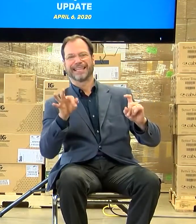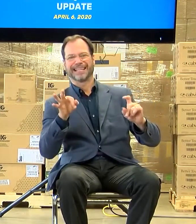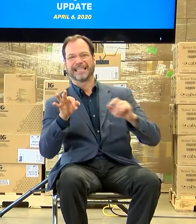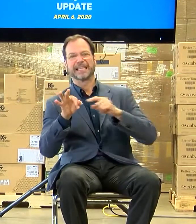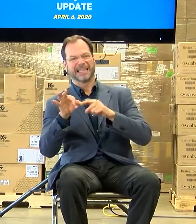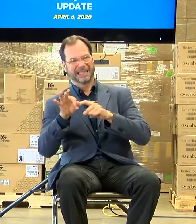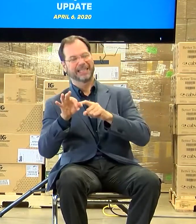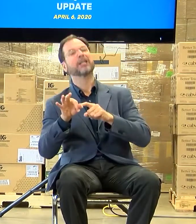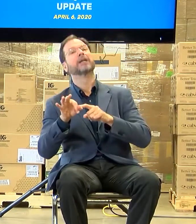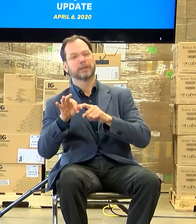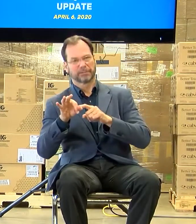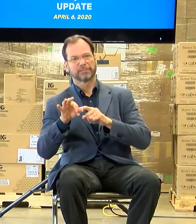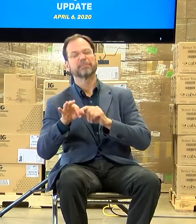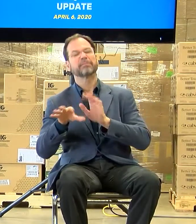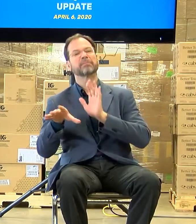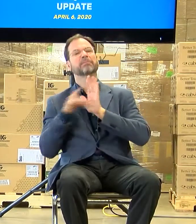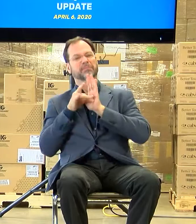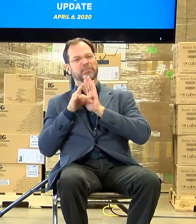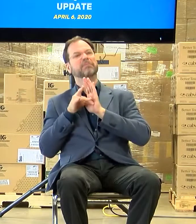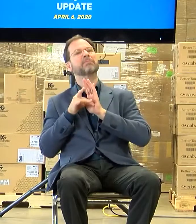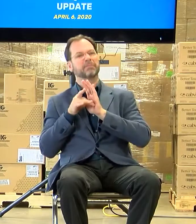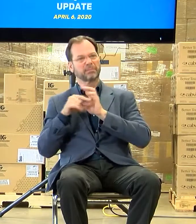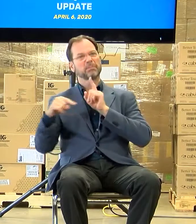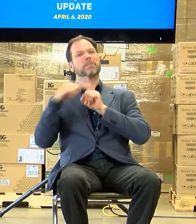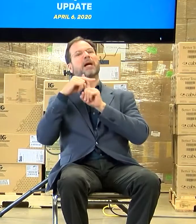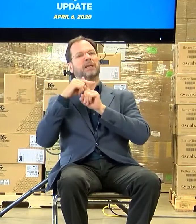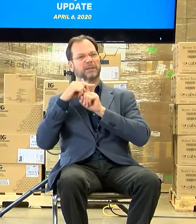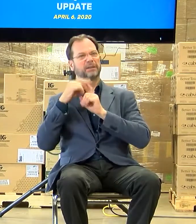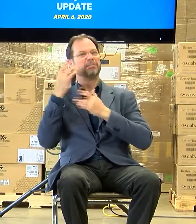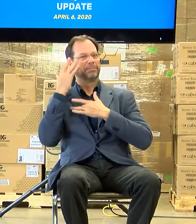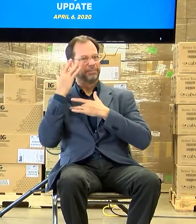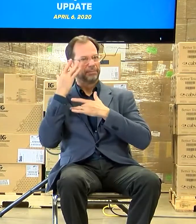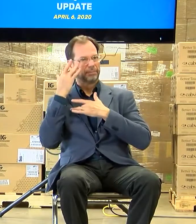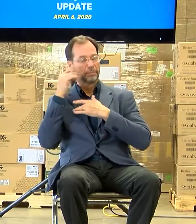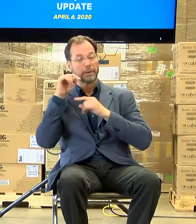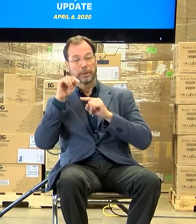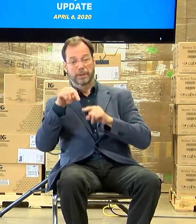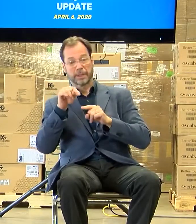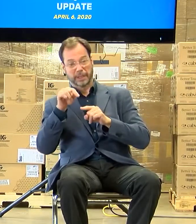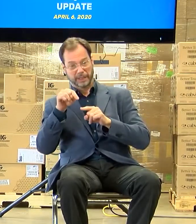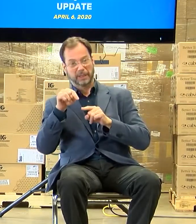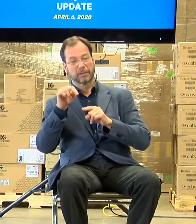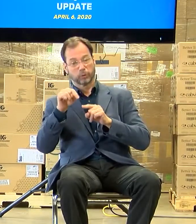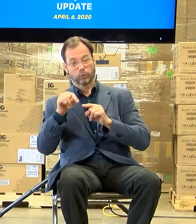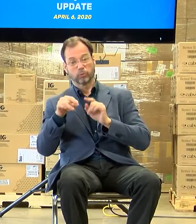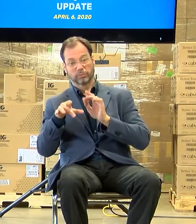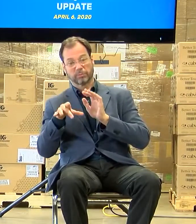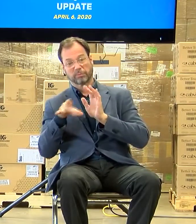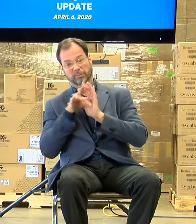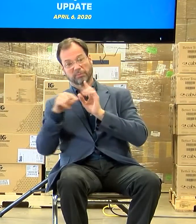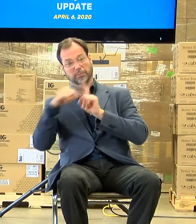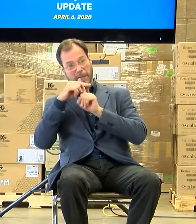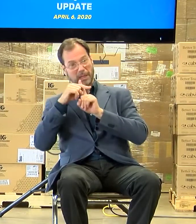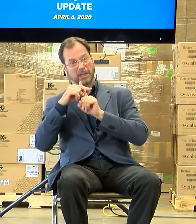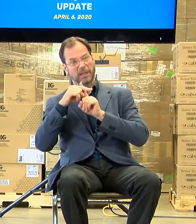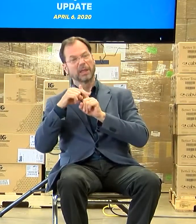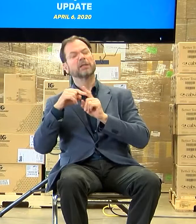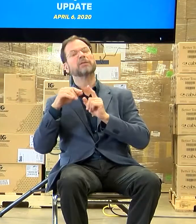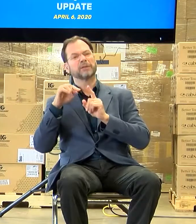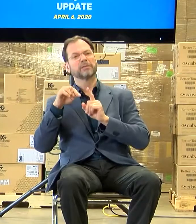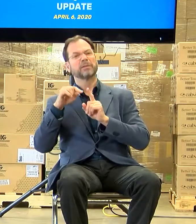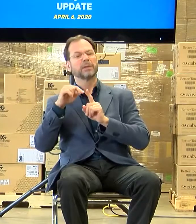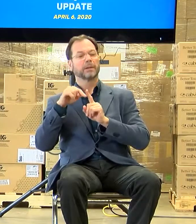7,319 who have tested positive. Once again, the number of people who test positive continues to remain less than